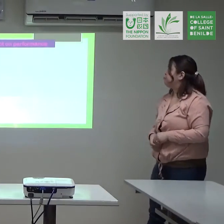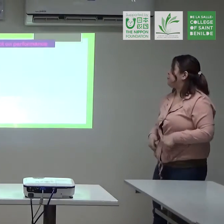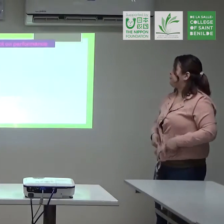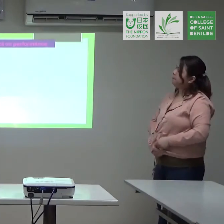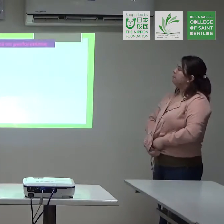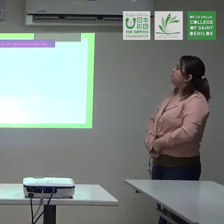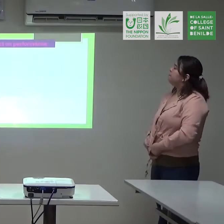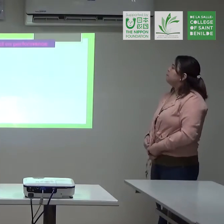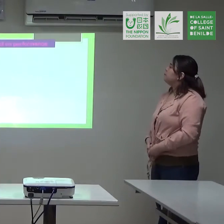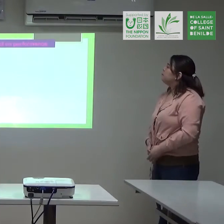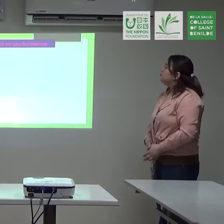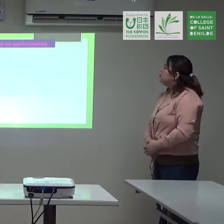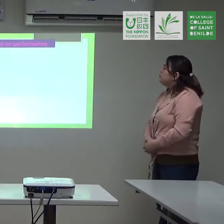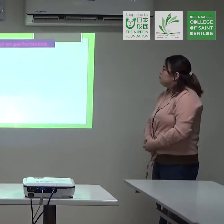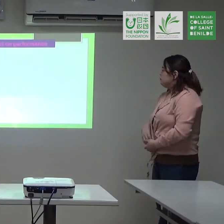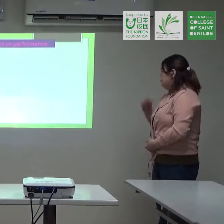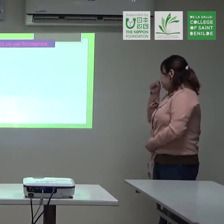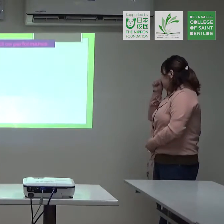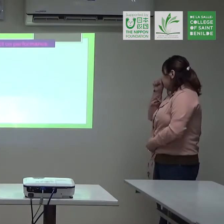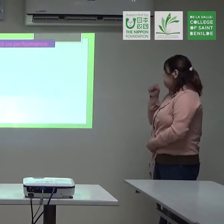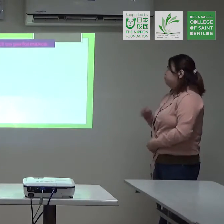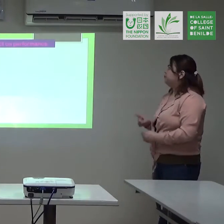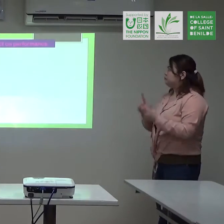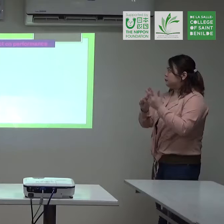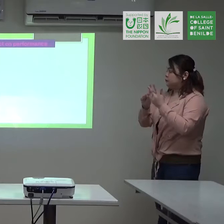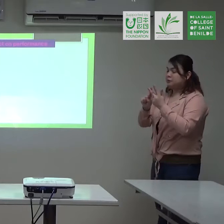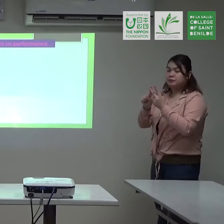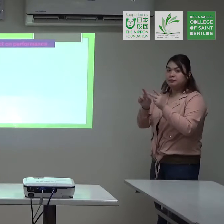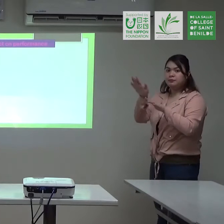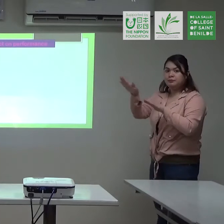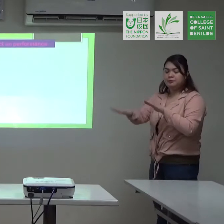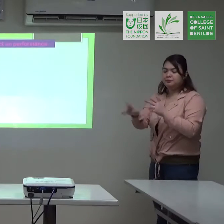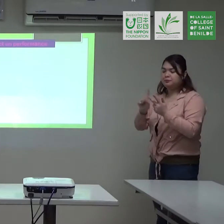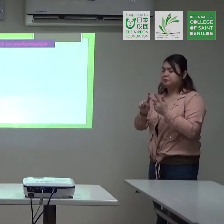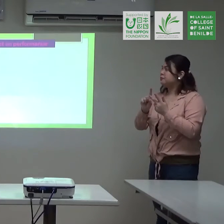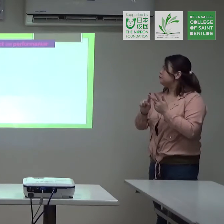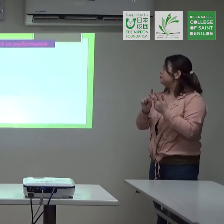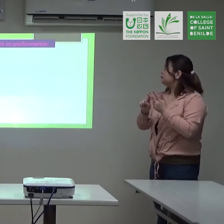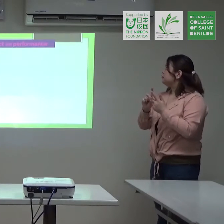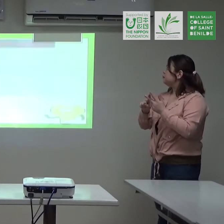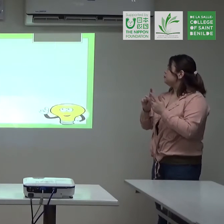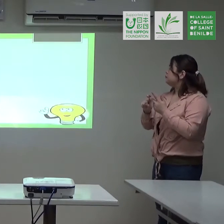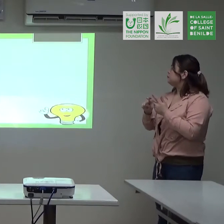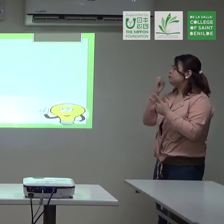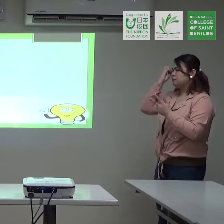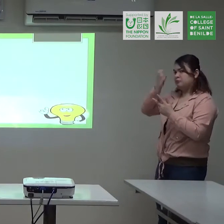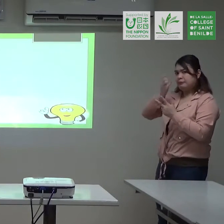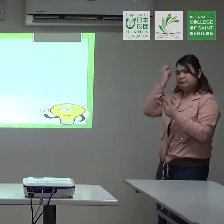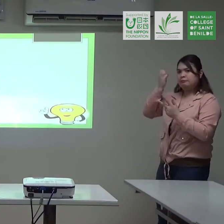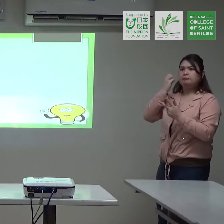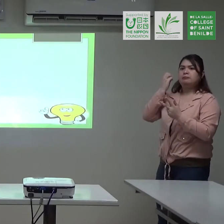Then, the third step is reflect on performance.